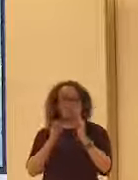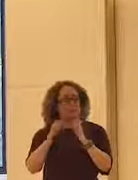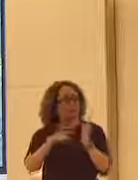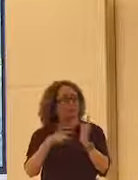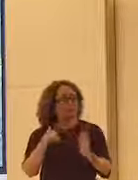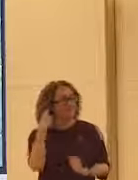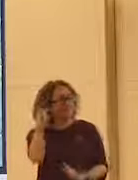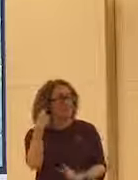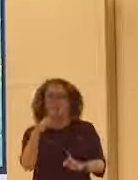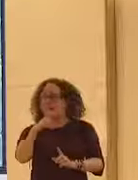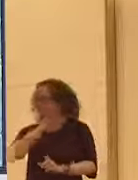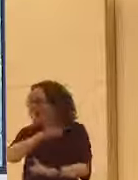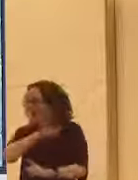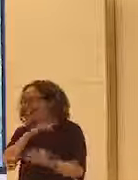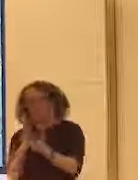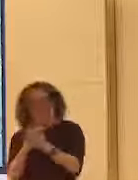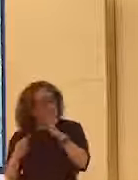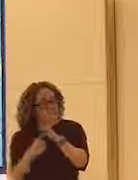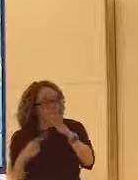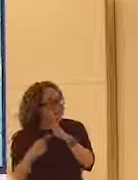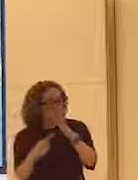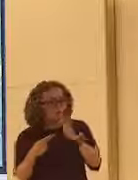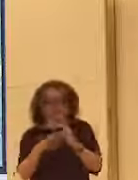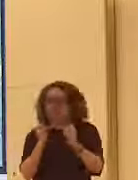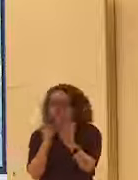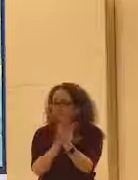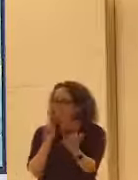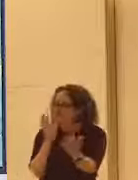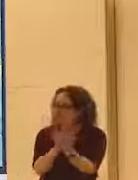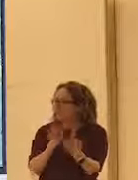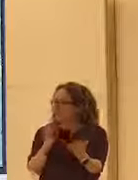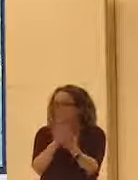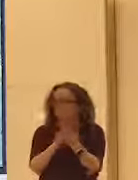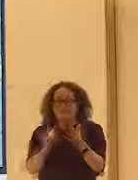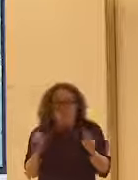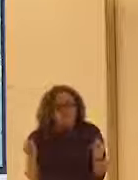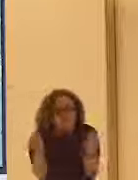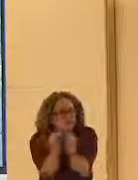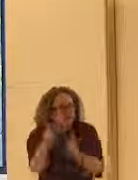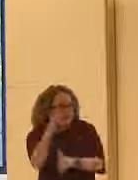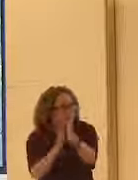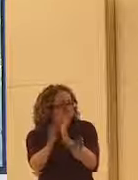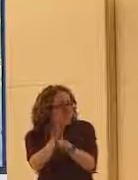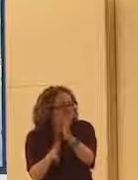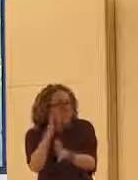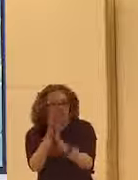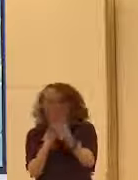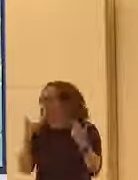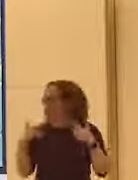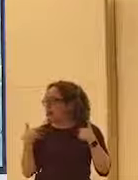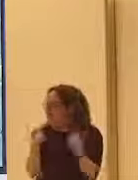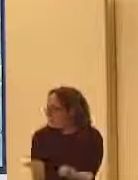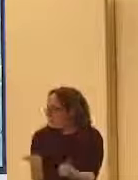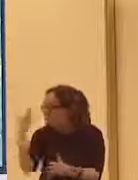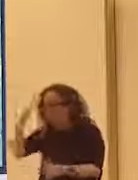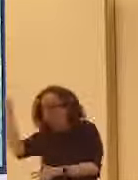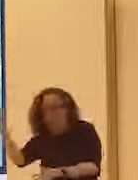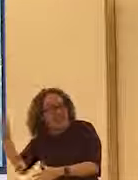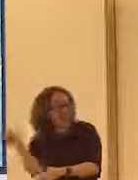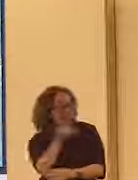So we put information on our Facebook, and it's very important that information is continually posted, brief, sign